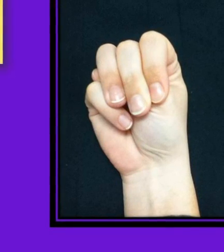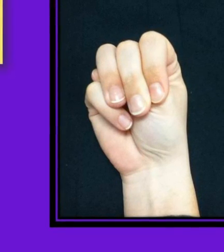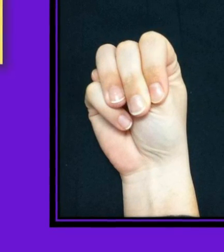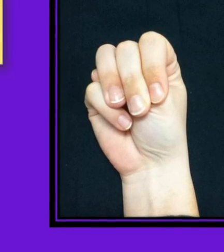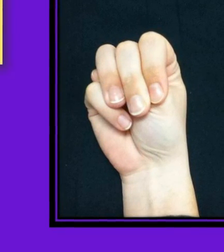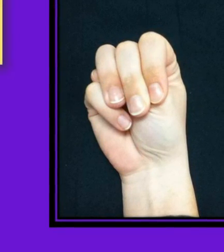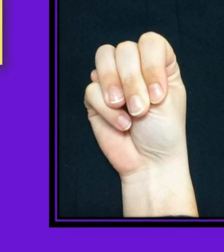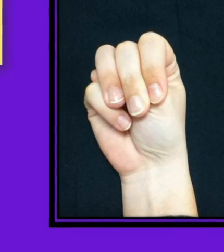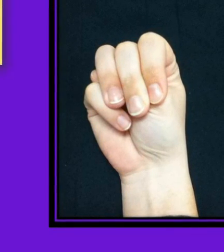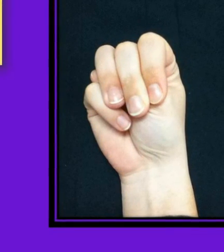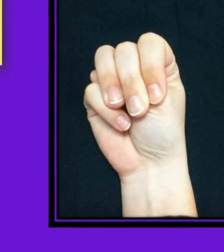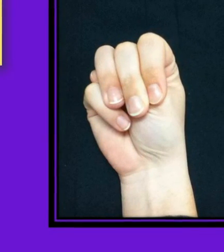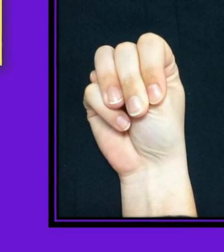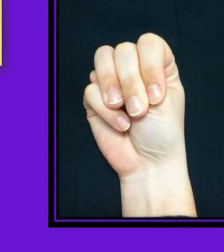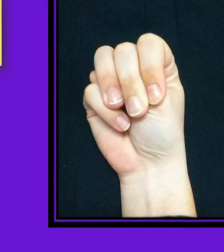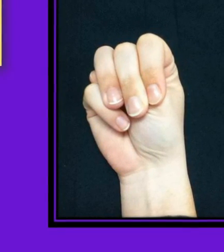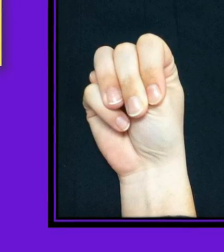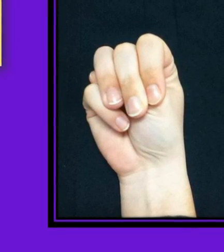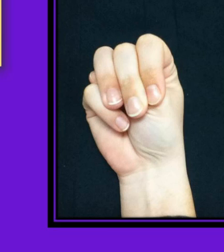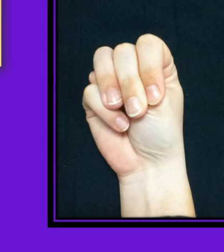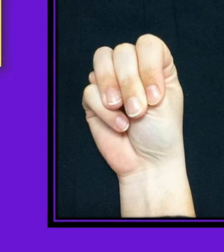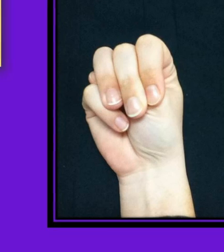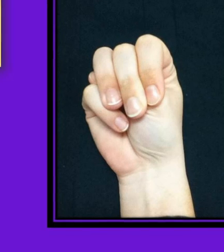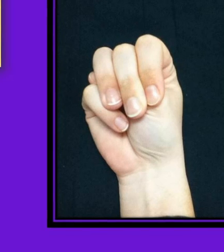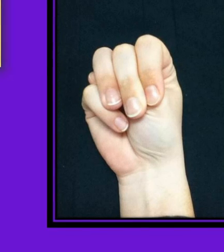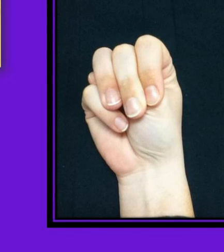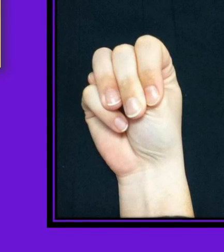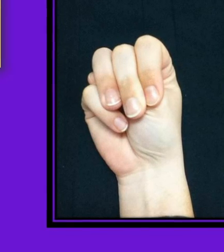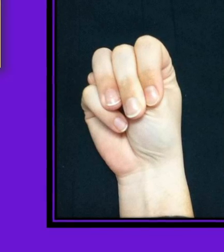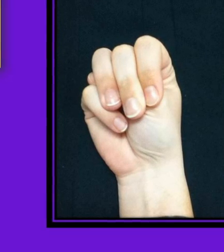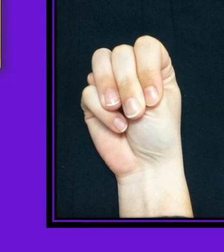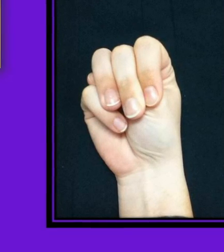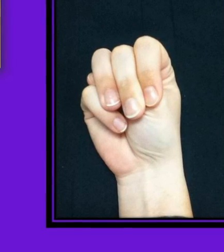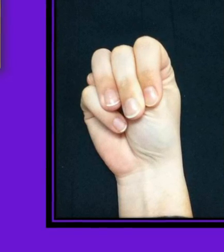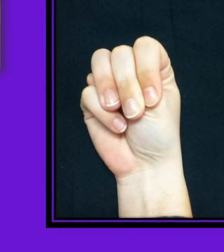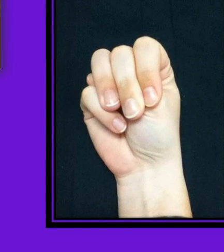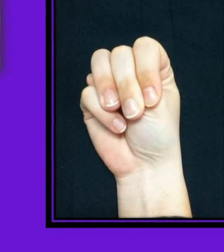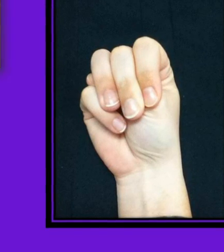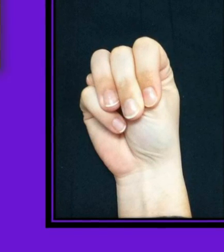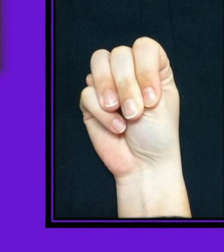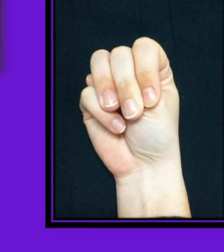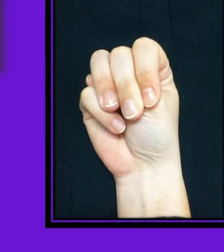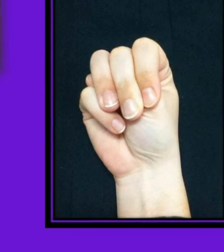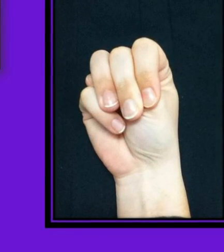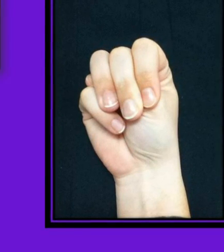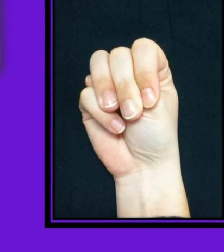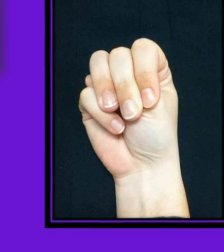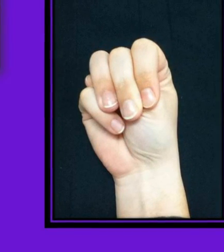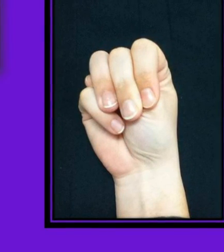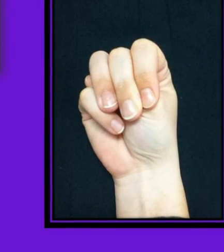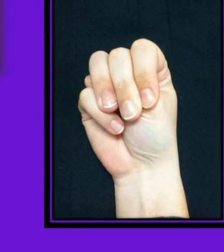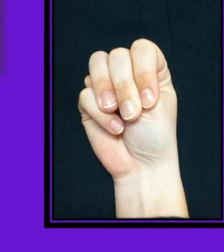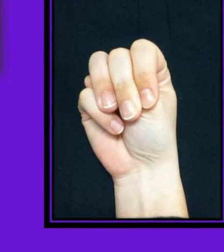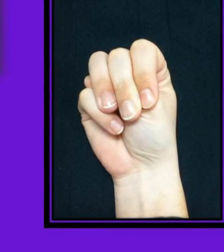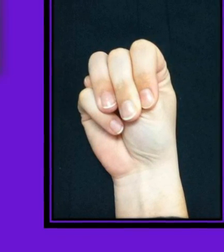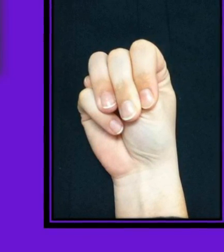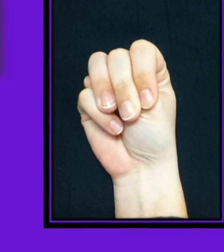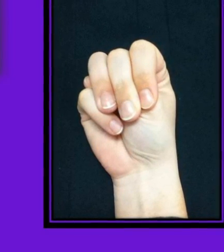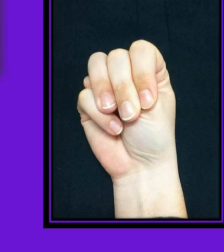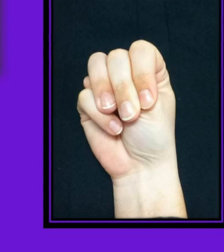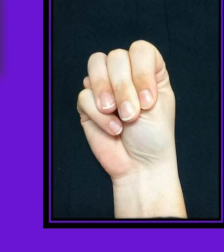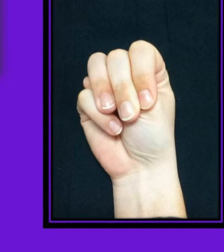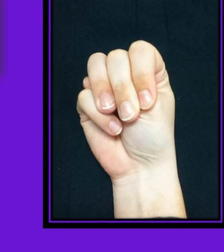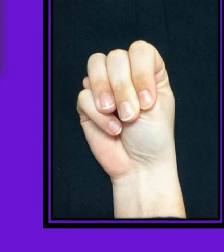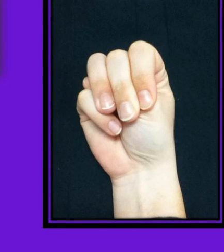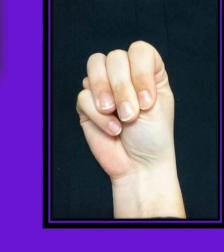thumb underneath all three of these fingers in the middle of your hand. To make sure that you are doing